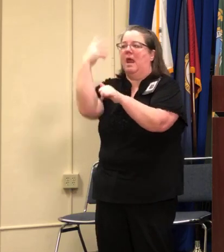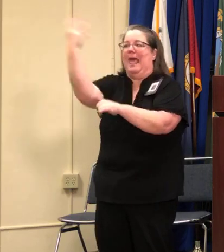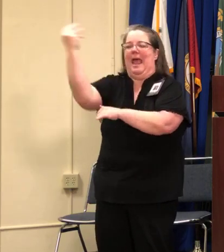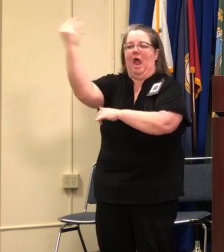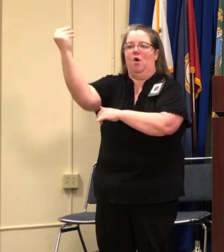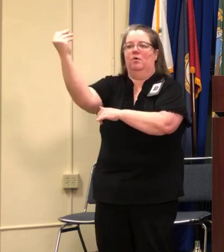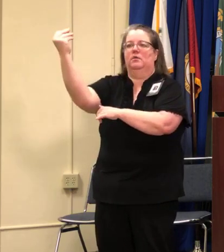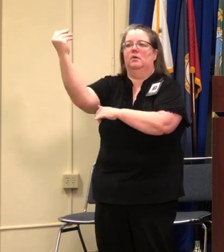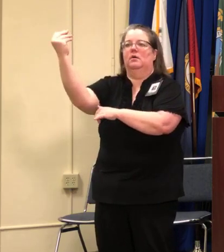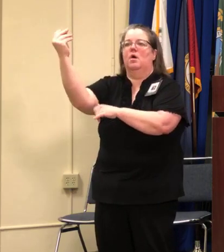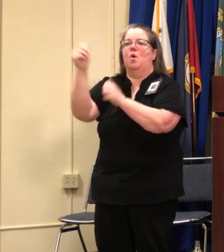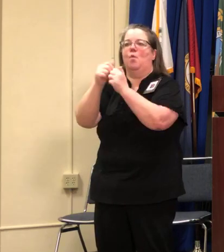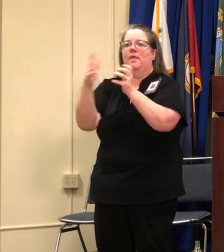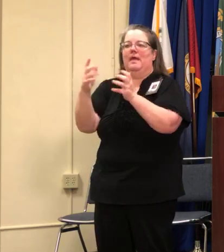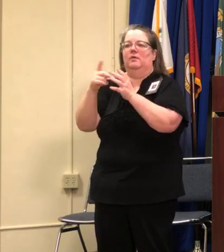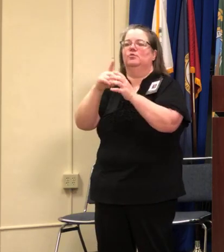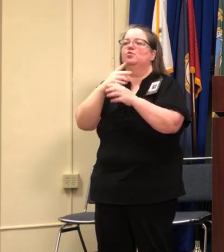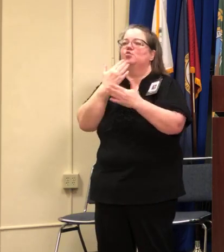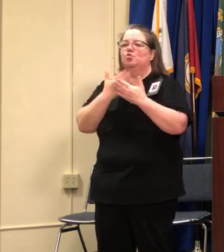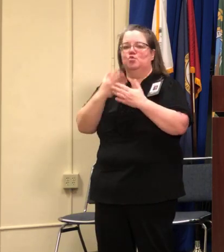unless absolutely necessary.